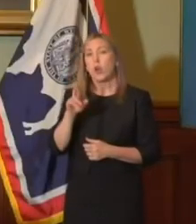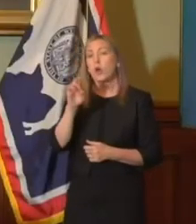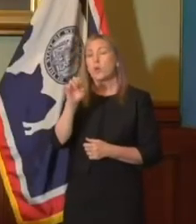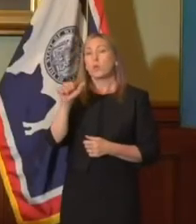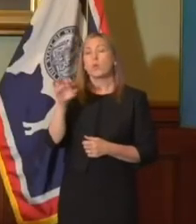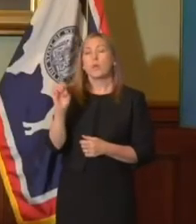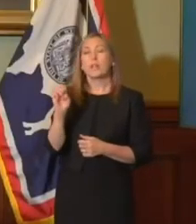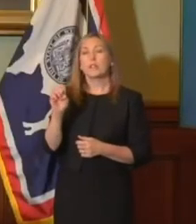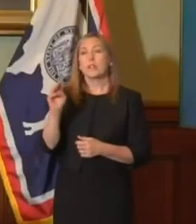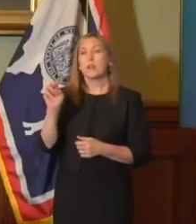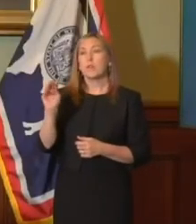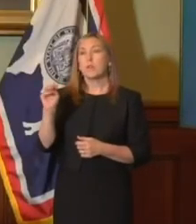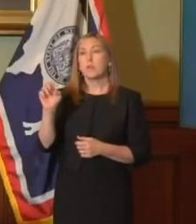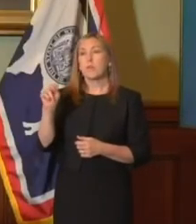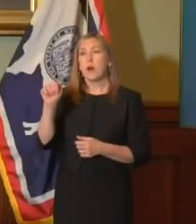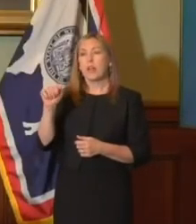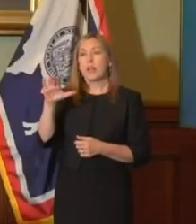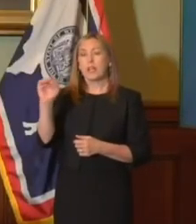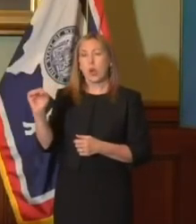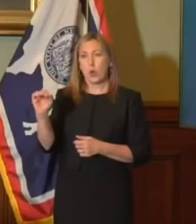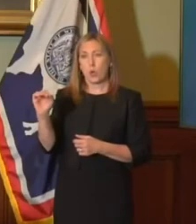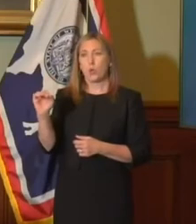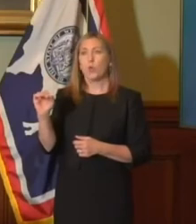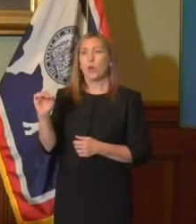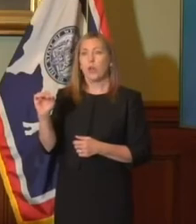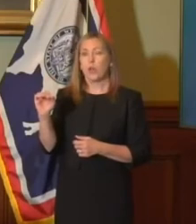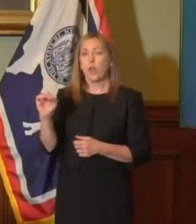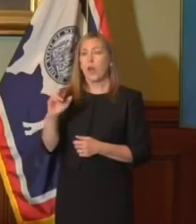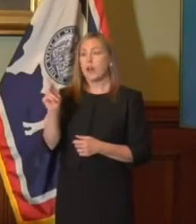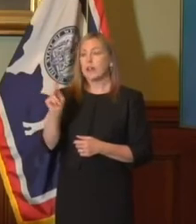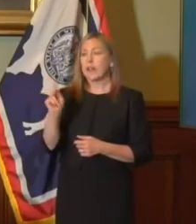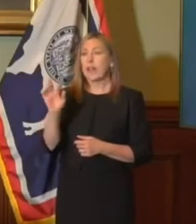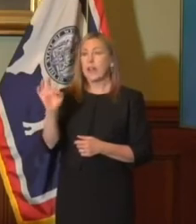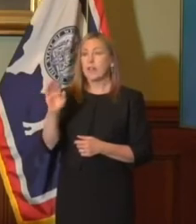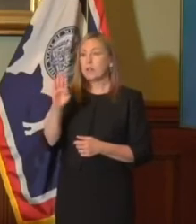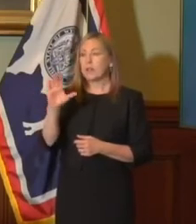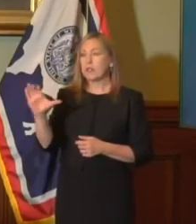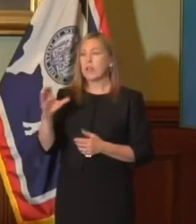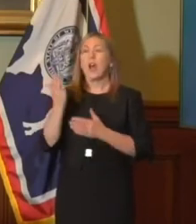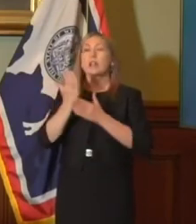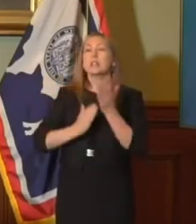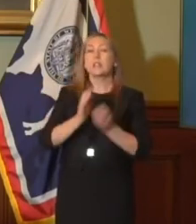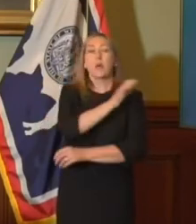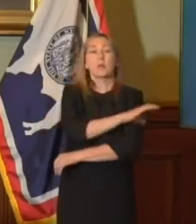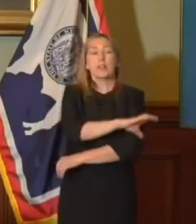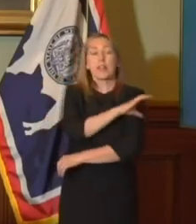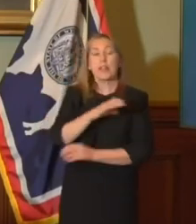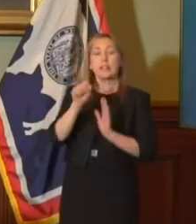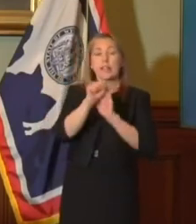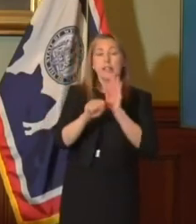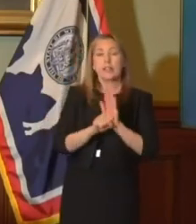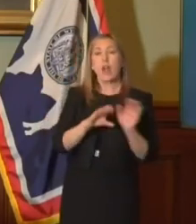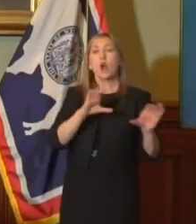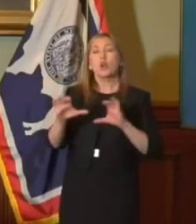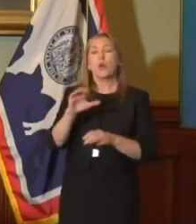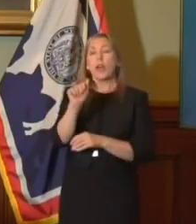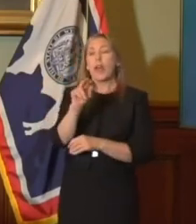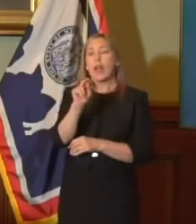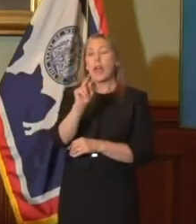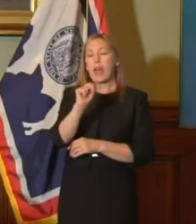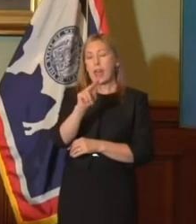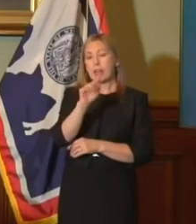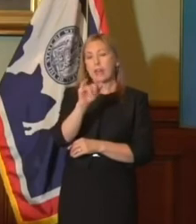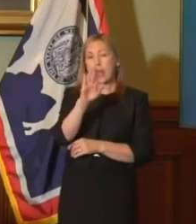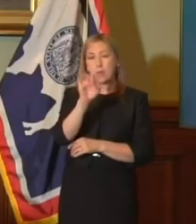Monaco with Cowboy State News Network and KFBC. Some clinics in the state are doing antibody testing for